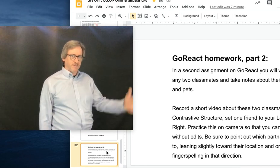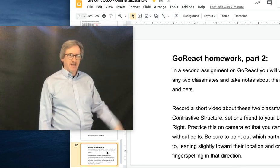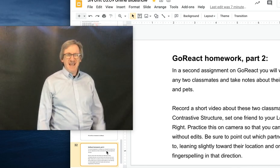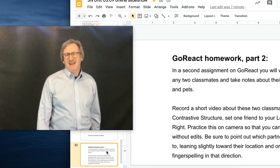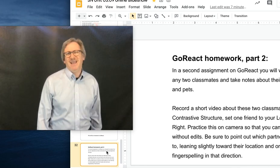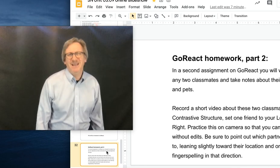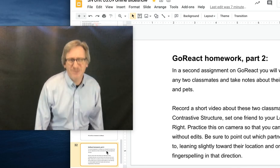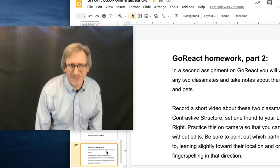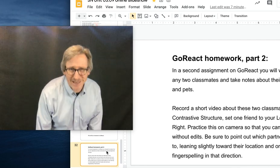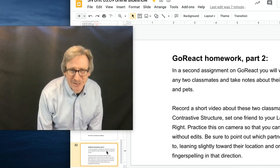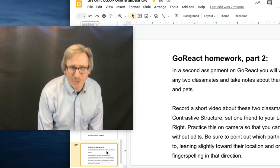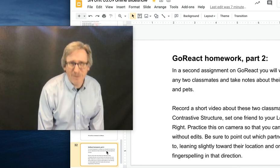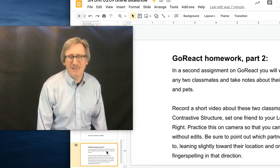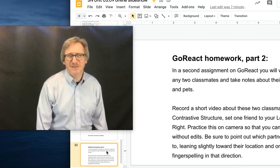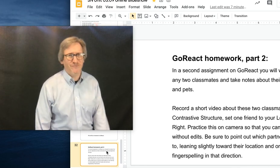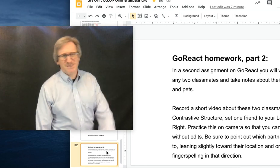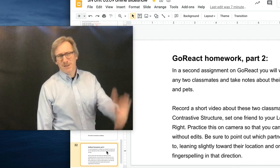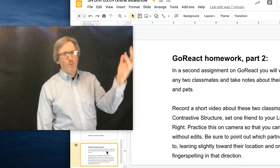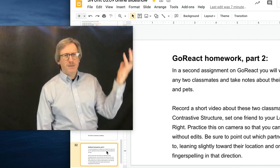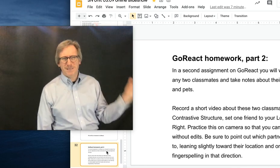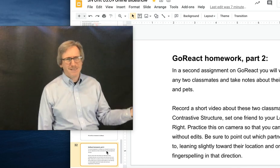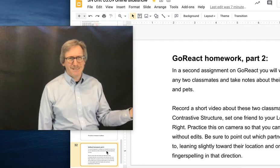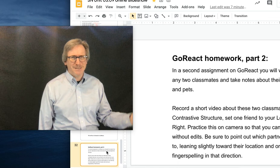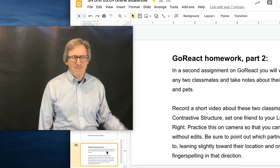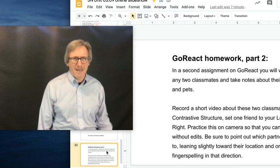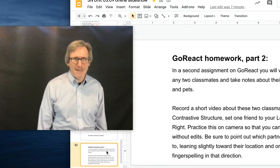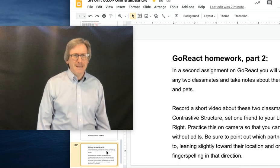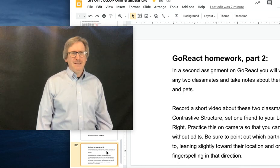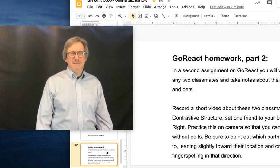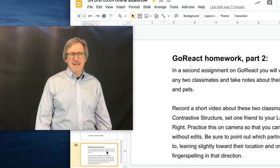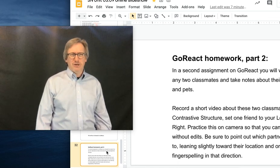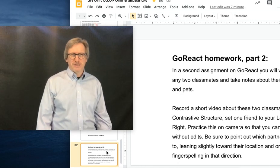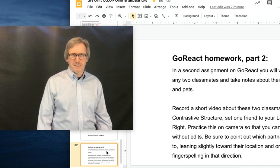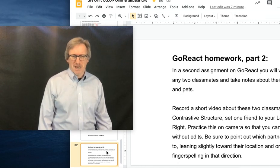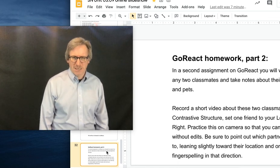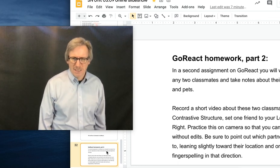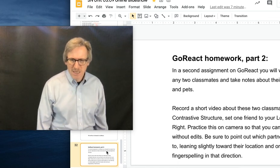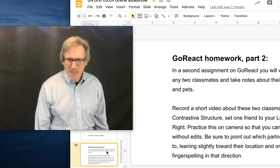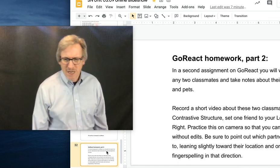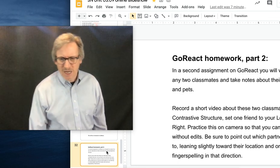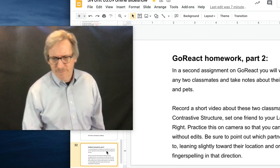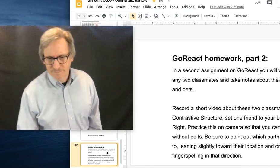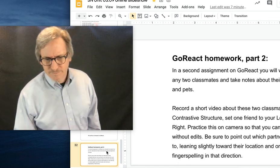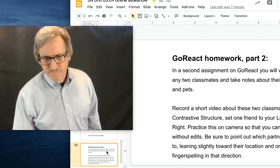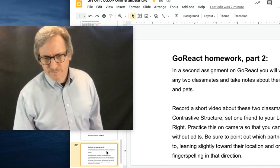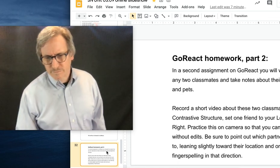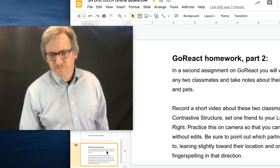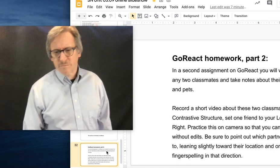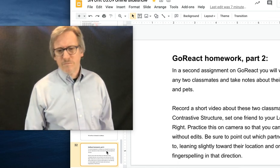and respond. I hate doing that though, because if someone doesn't submit it, then you're stuck.